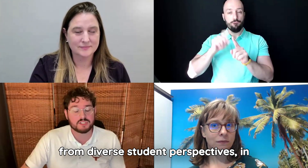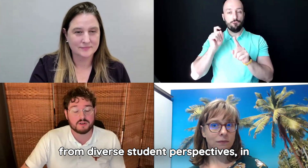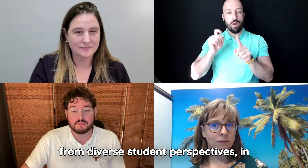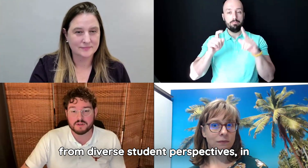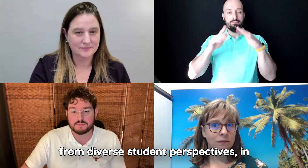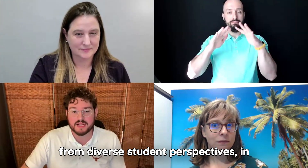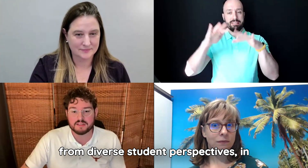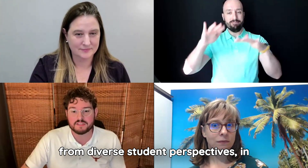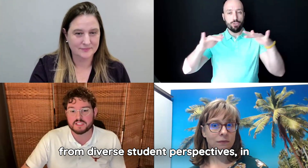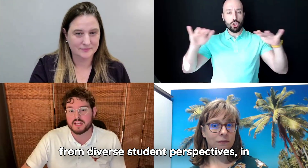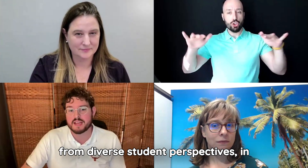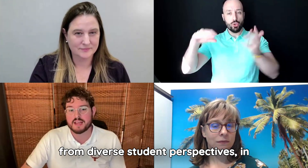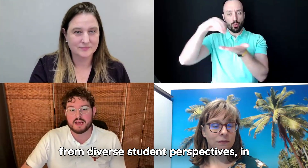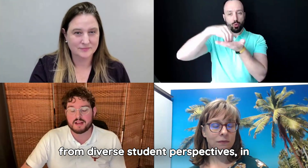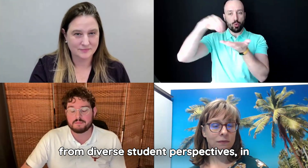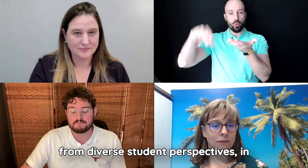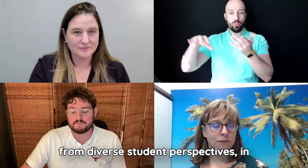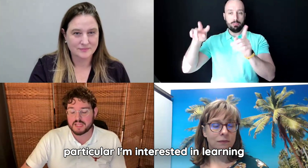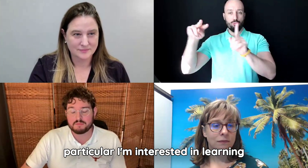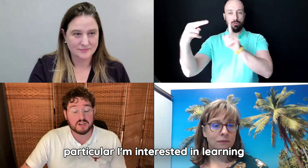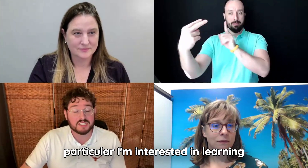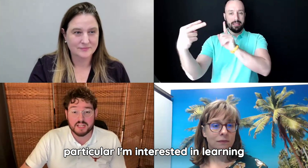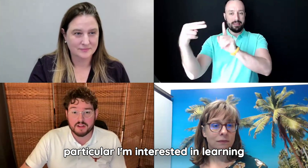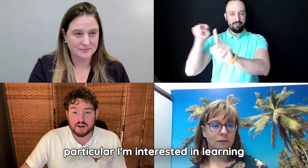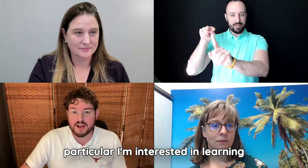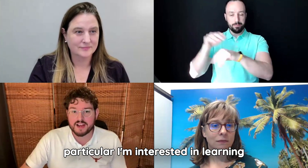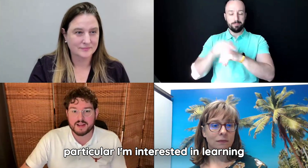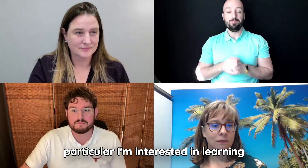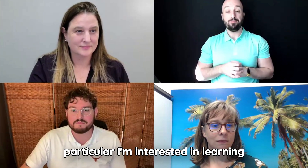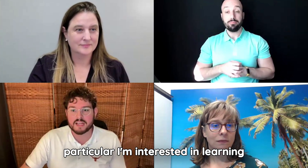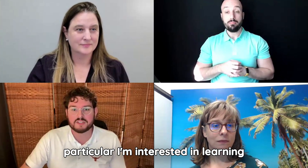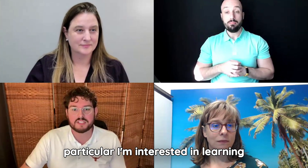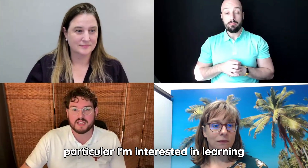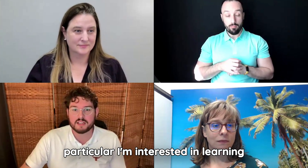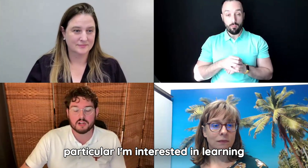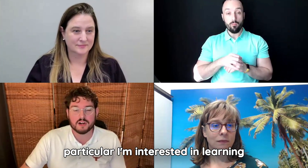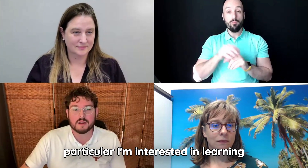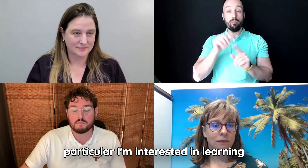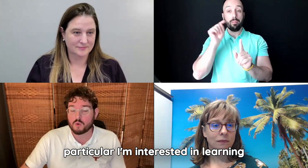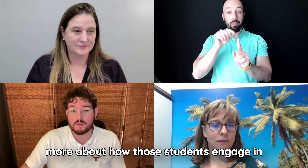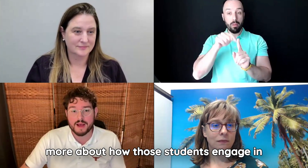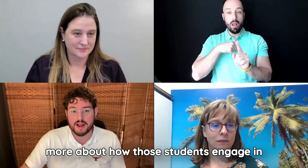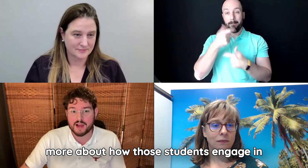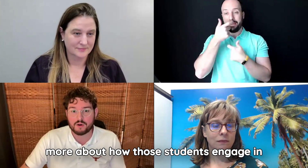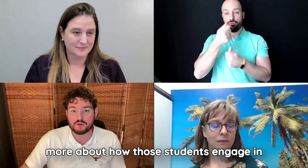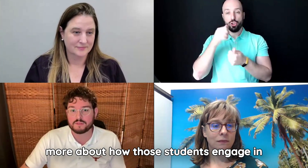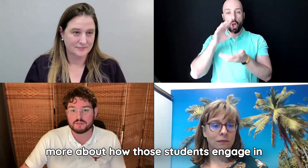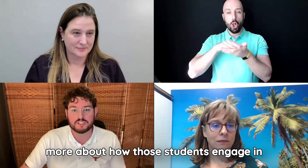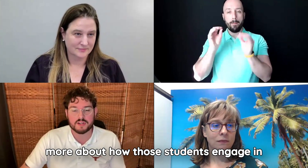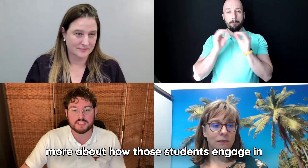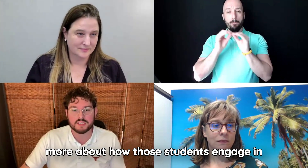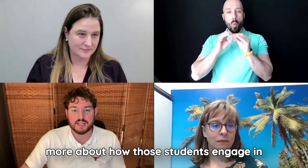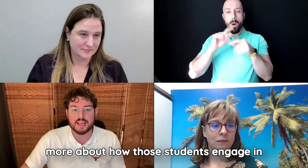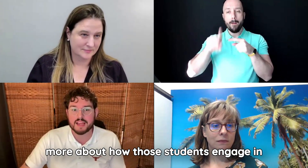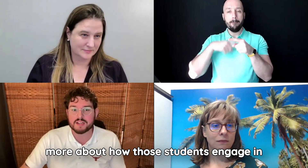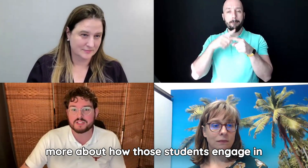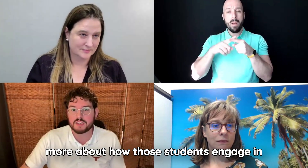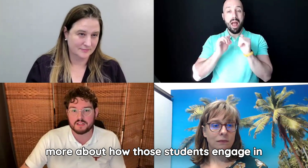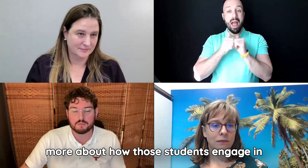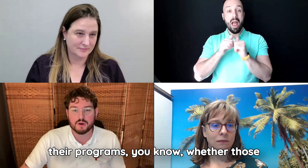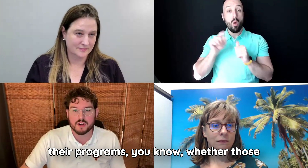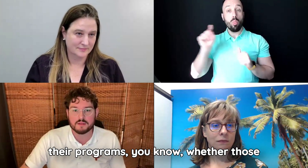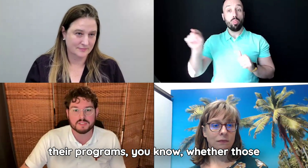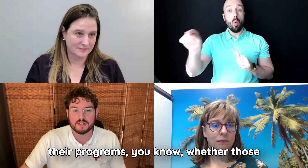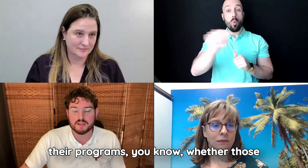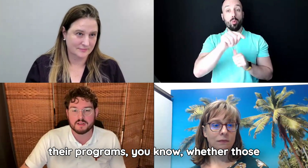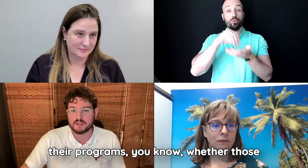diverse student perspectives. In particular, I'm interested in learning more about how those students engage